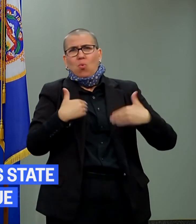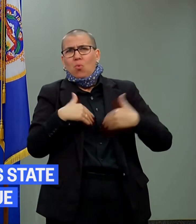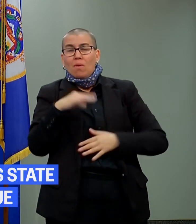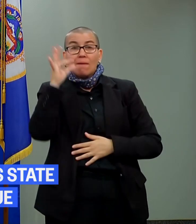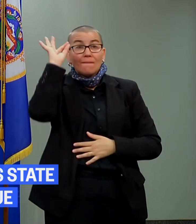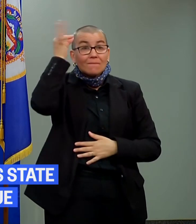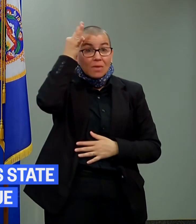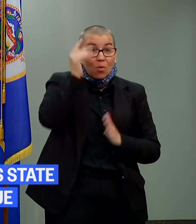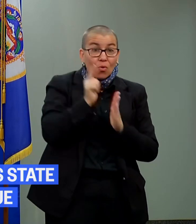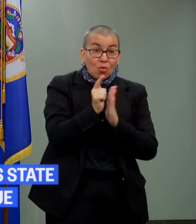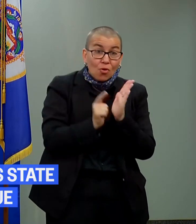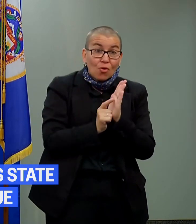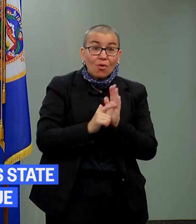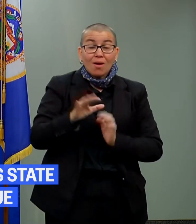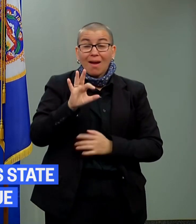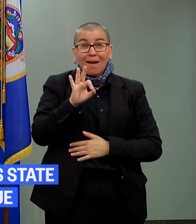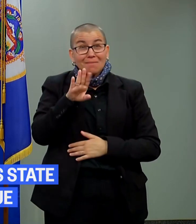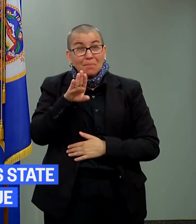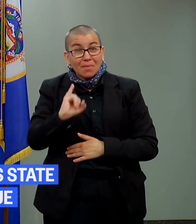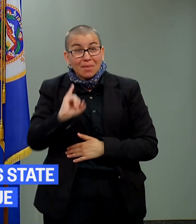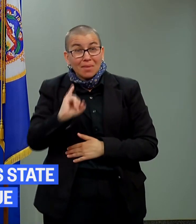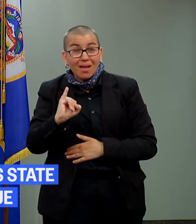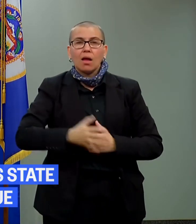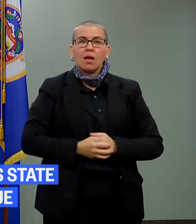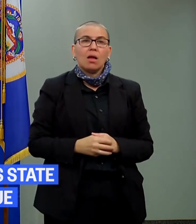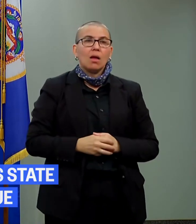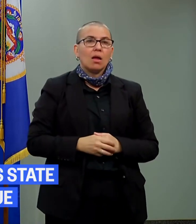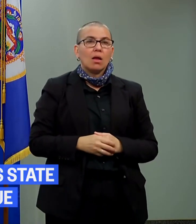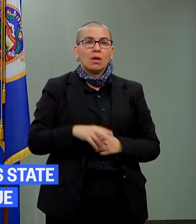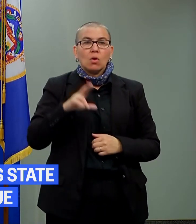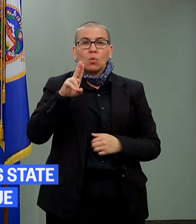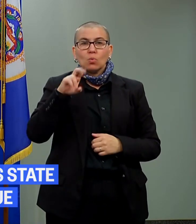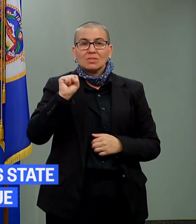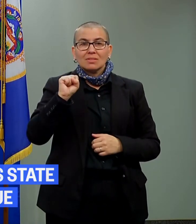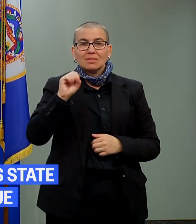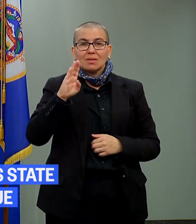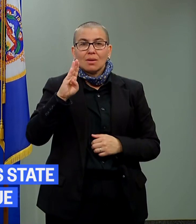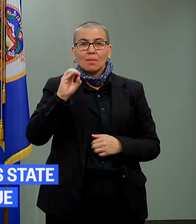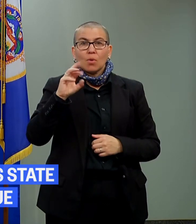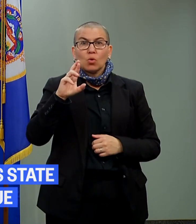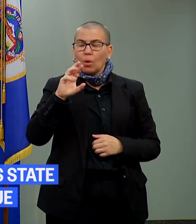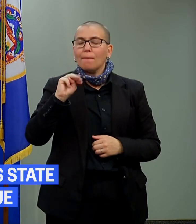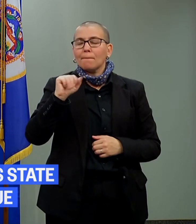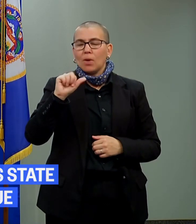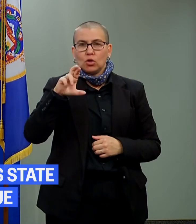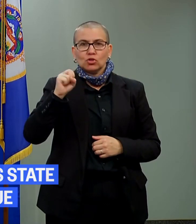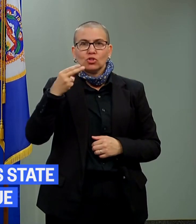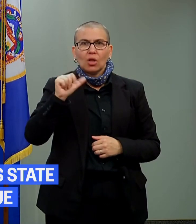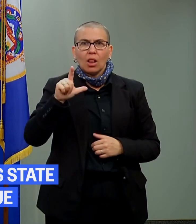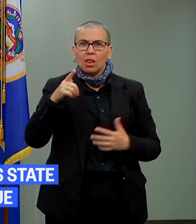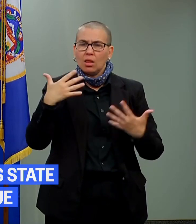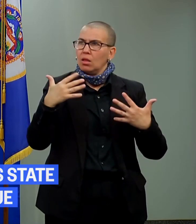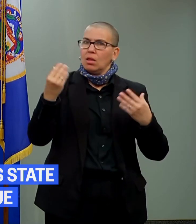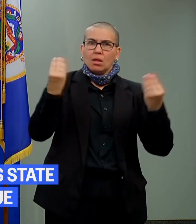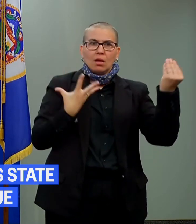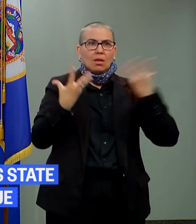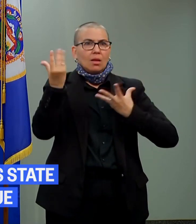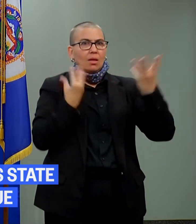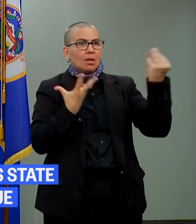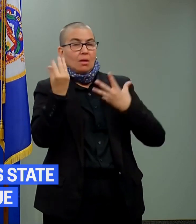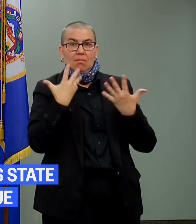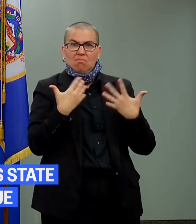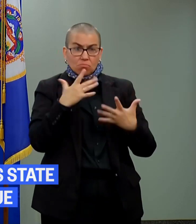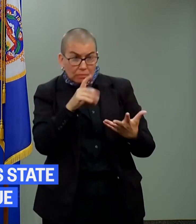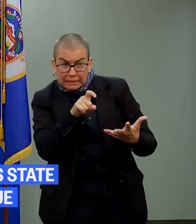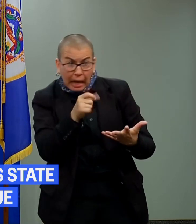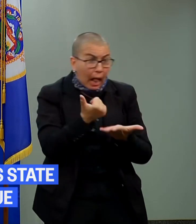Office, the U.S. Marshal, sending us additional resources to make sure that we could do investigations, that we